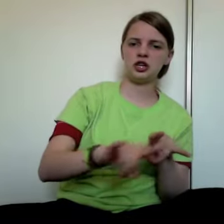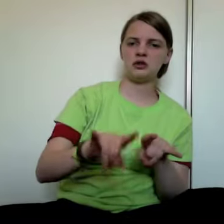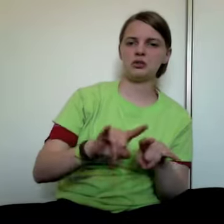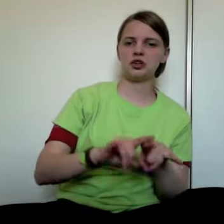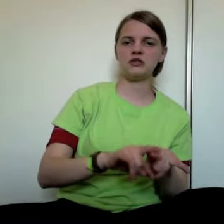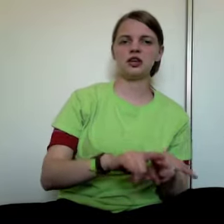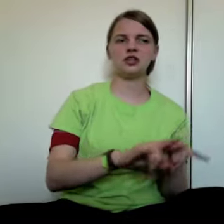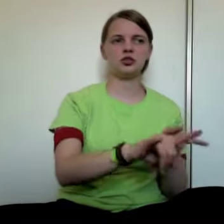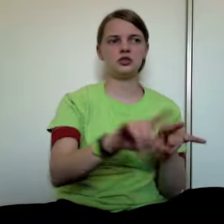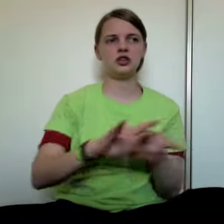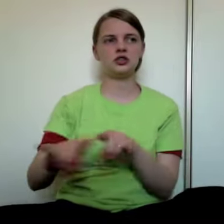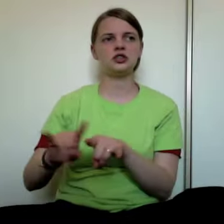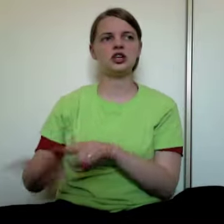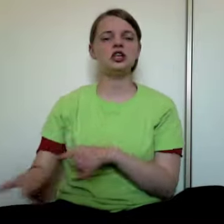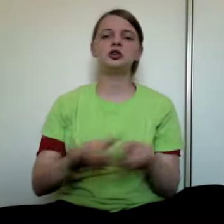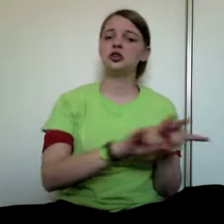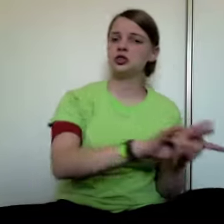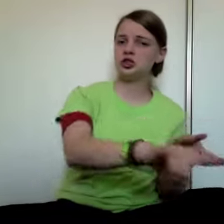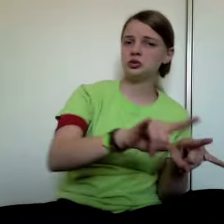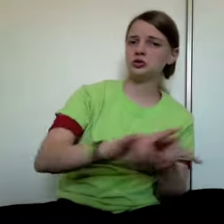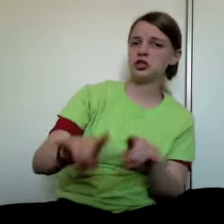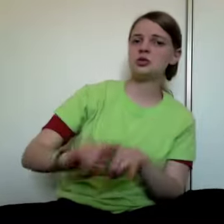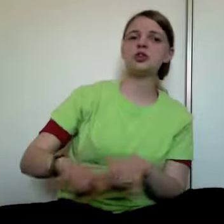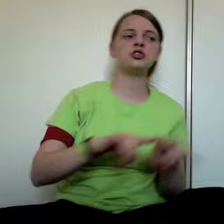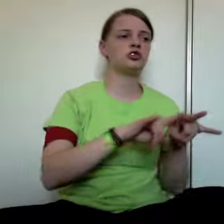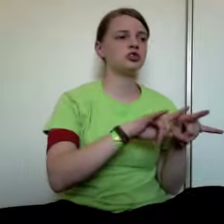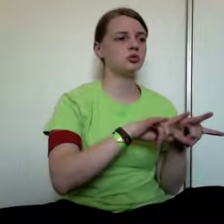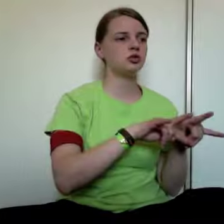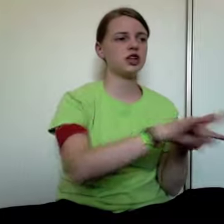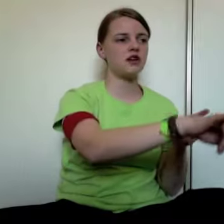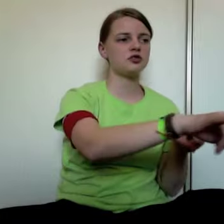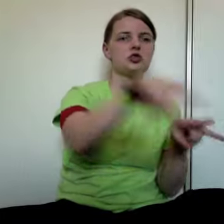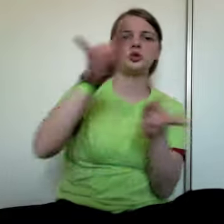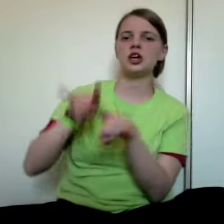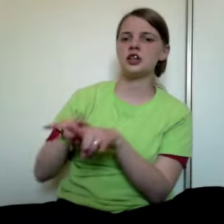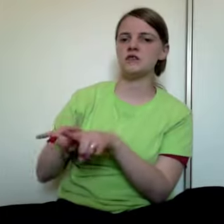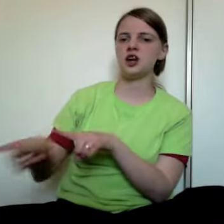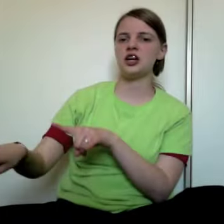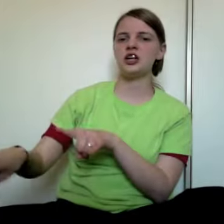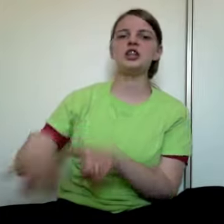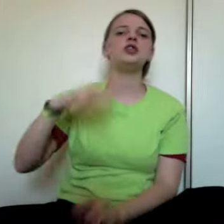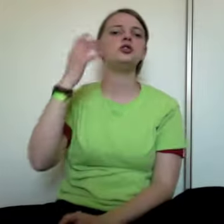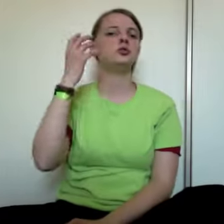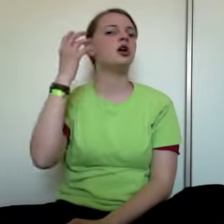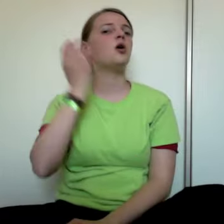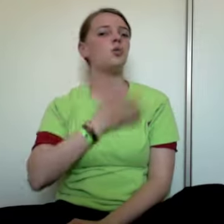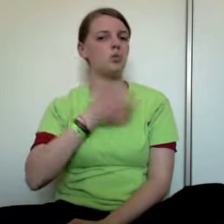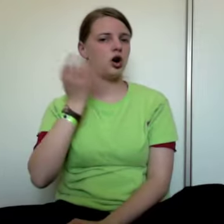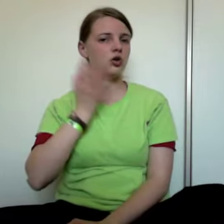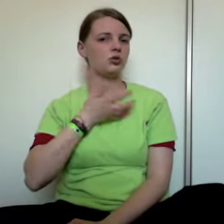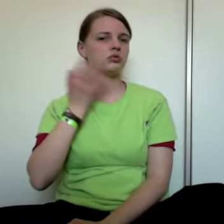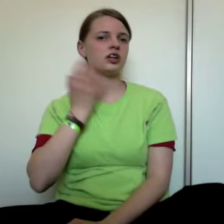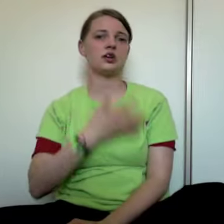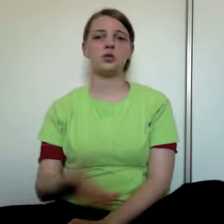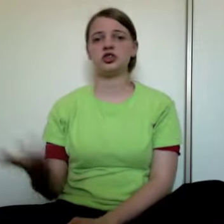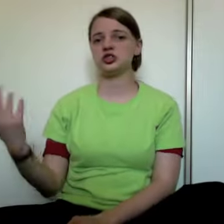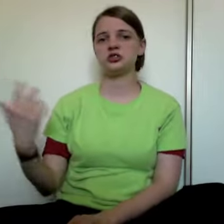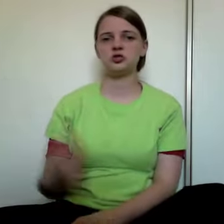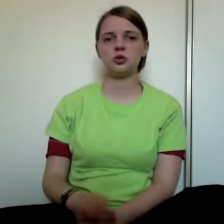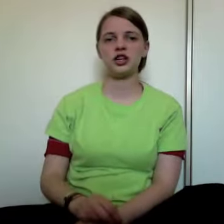where you're kind of like doing this. You could still do this, or you could just do left and then right, and then you do whoa, like once, twice,